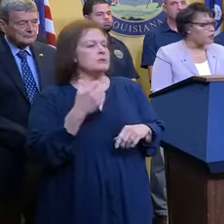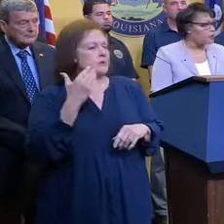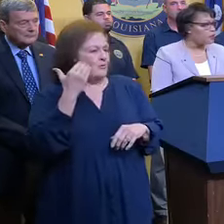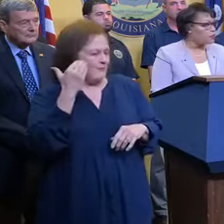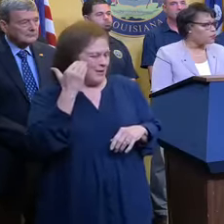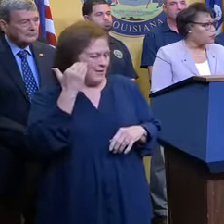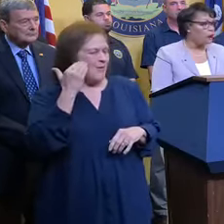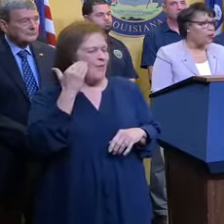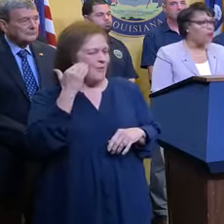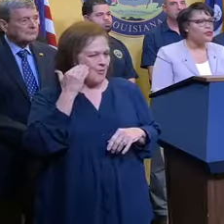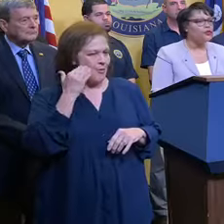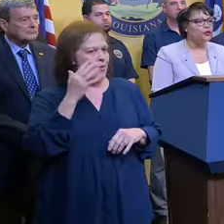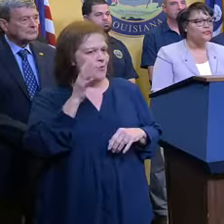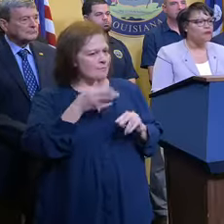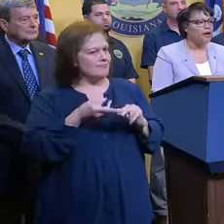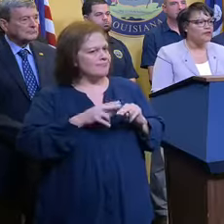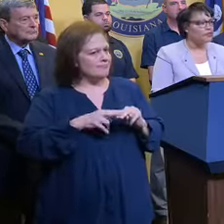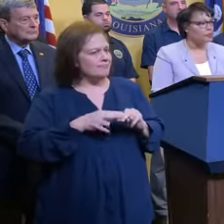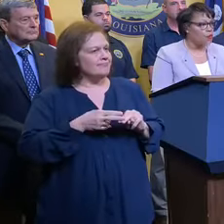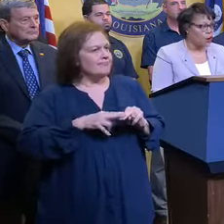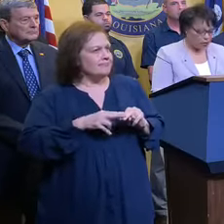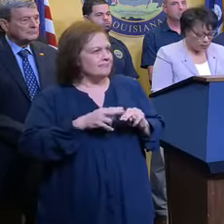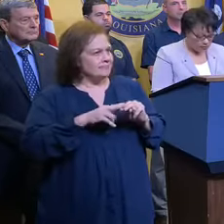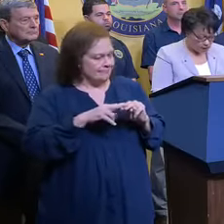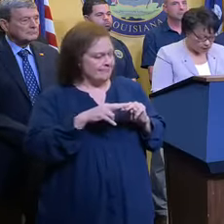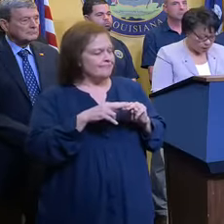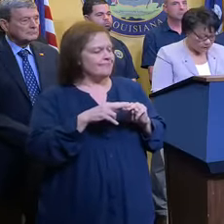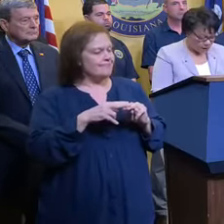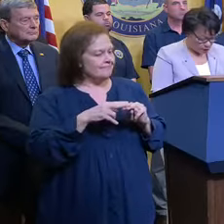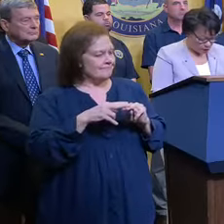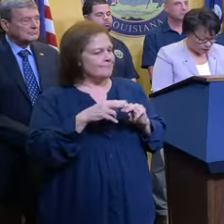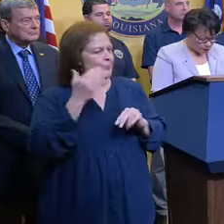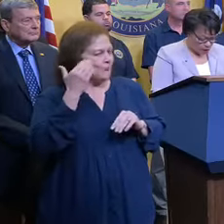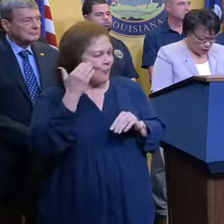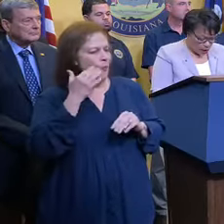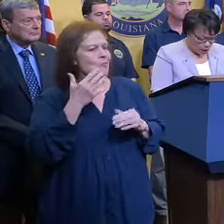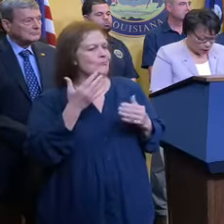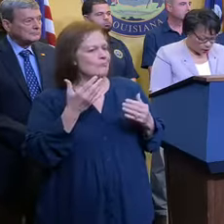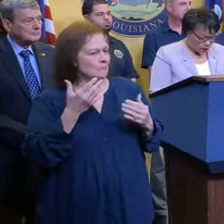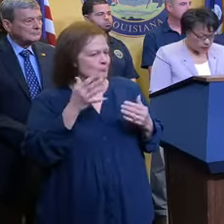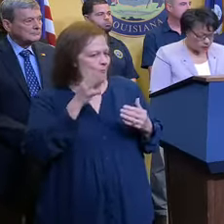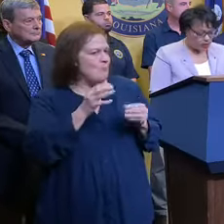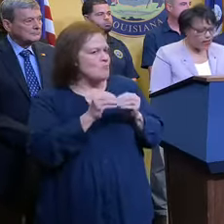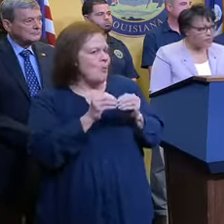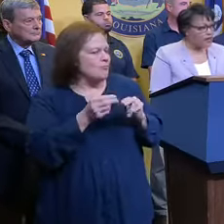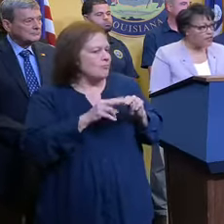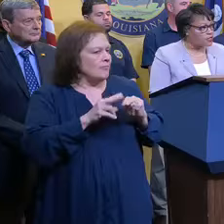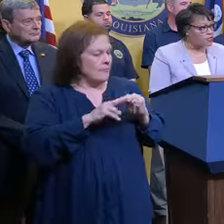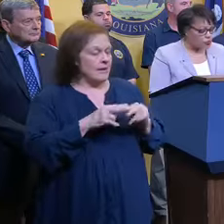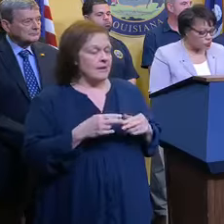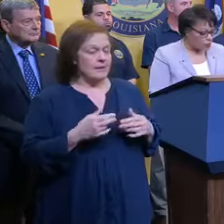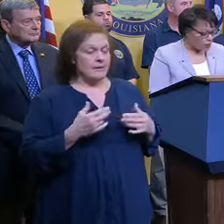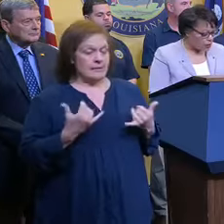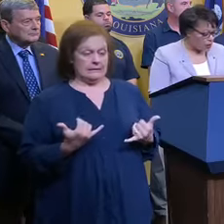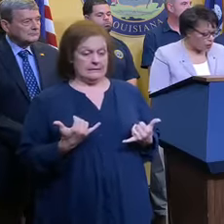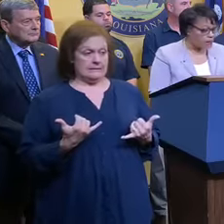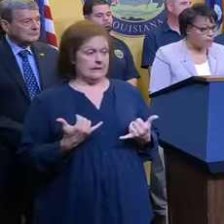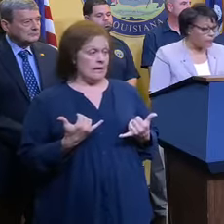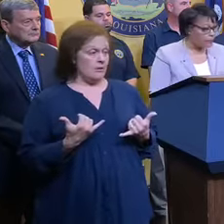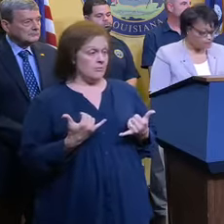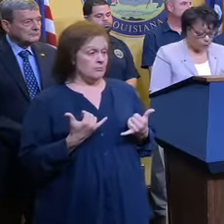that number would grow, and we do expect it to grow even further. Earlier this evening, as you